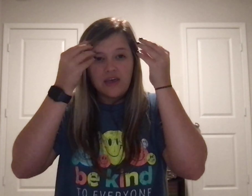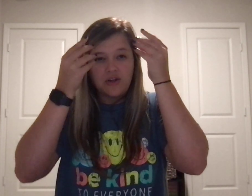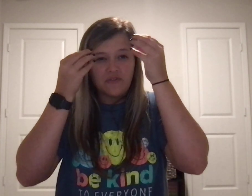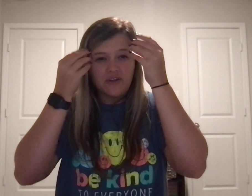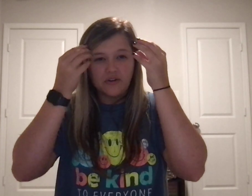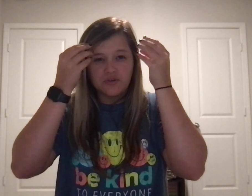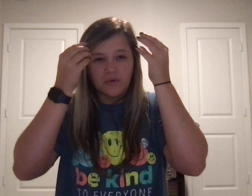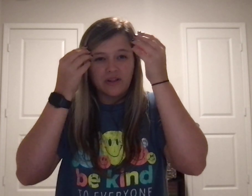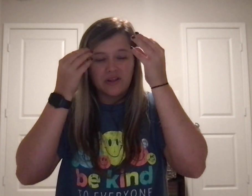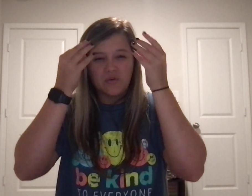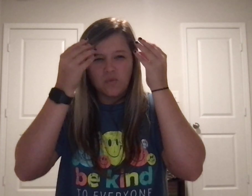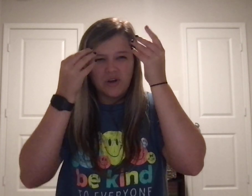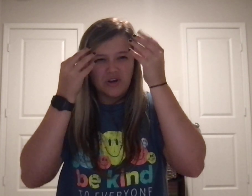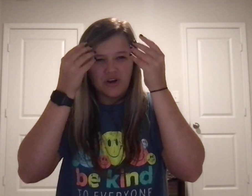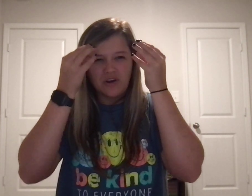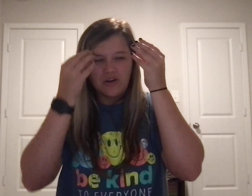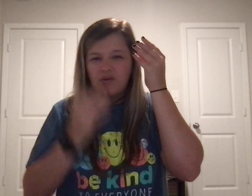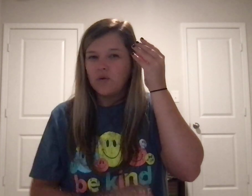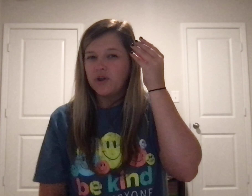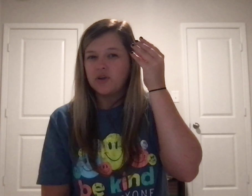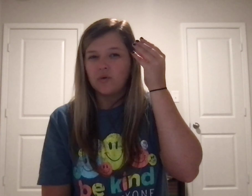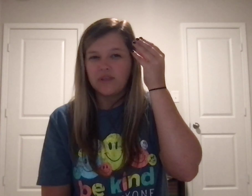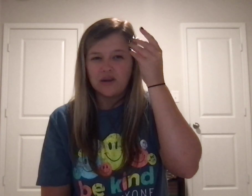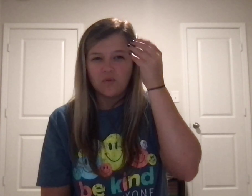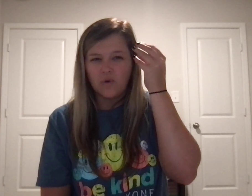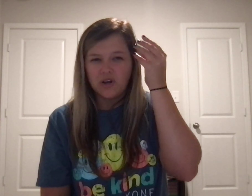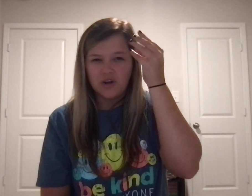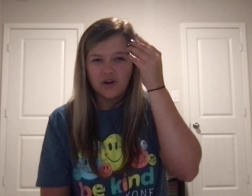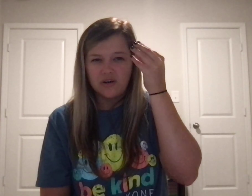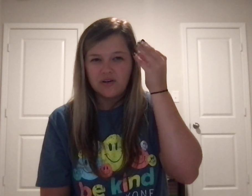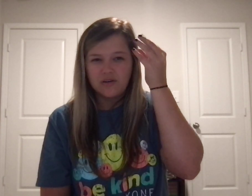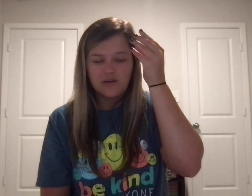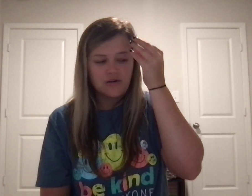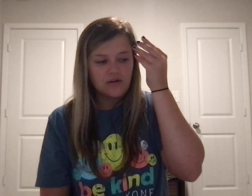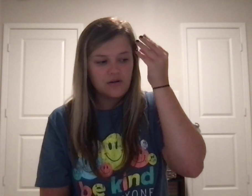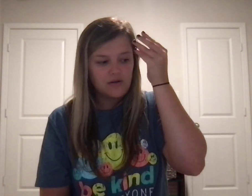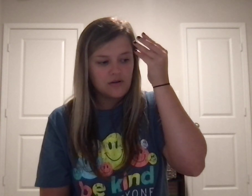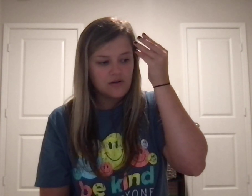your fingers are wiggling. Wonder. Or you can do it with one hand. Wonder.